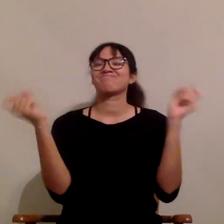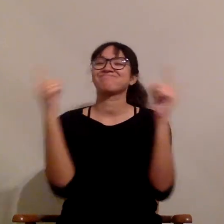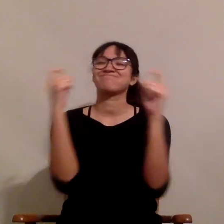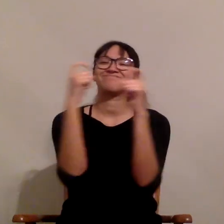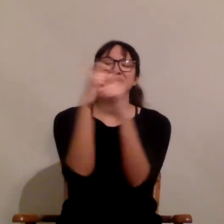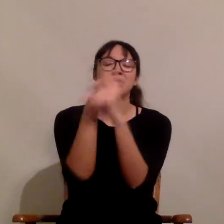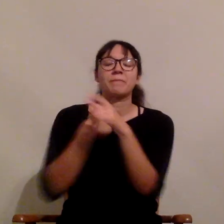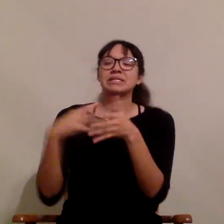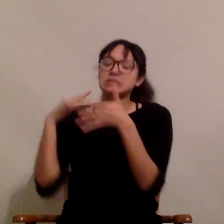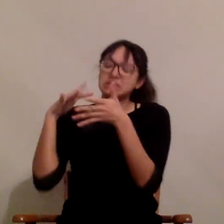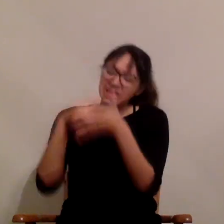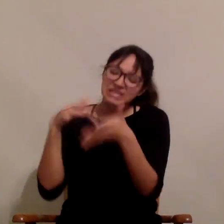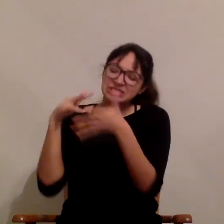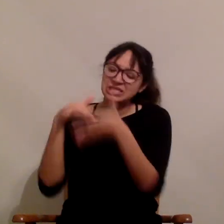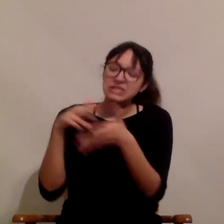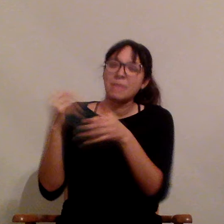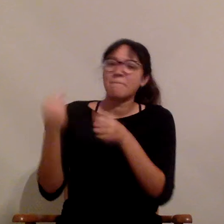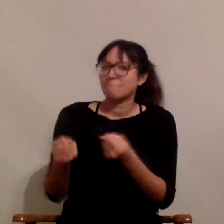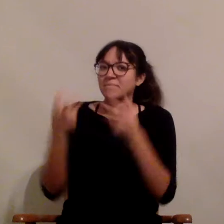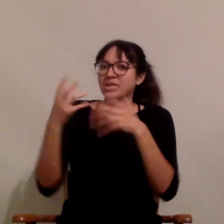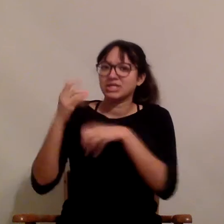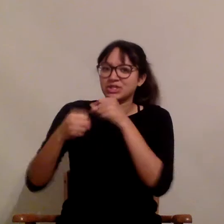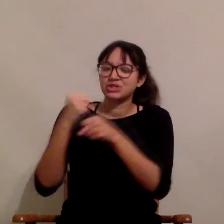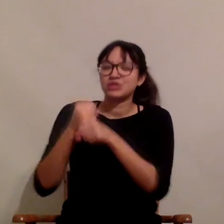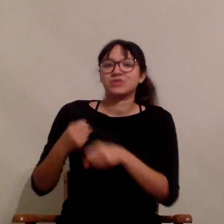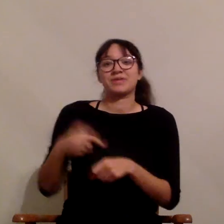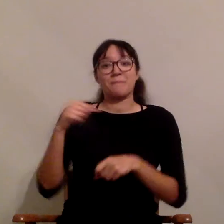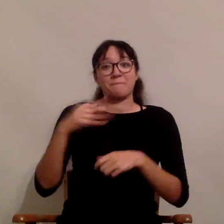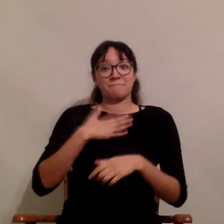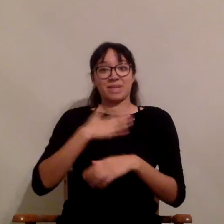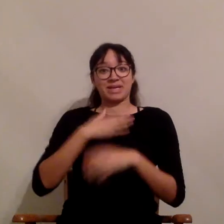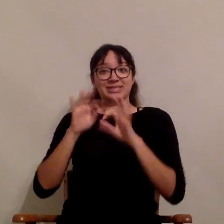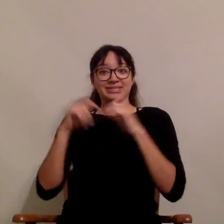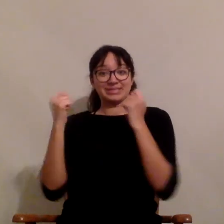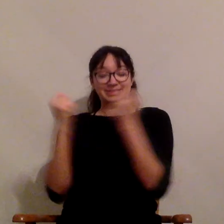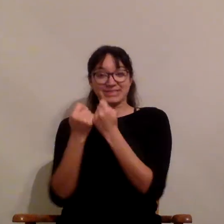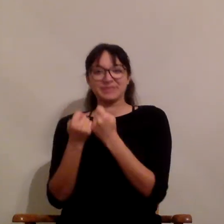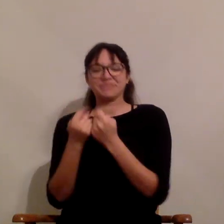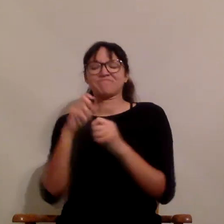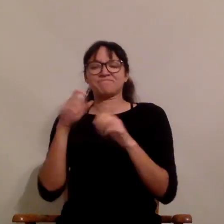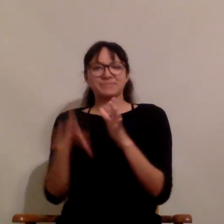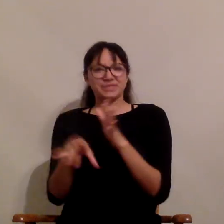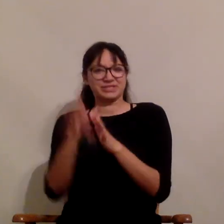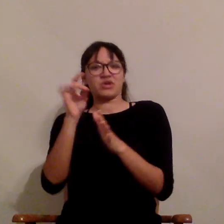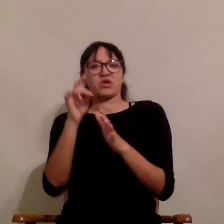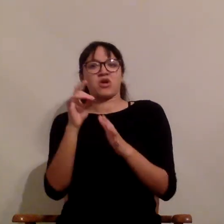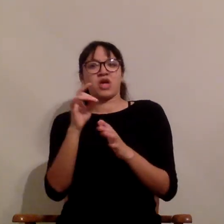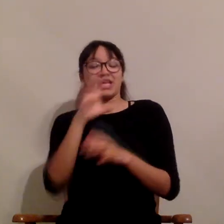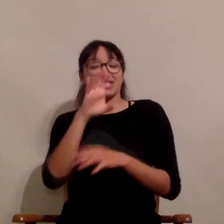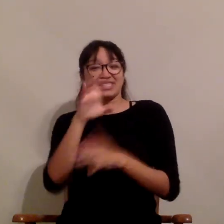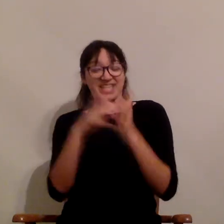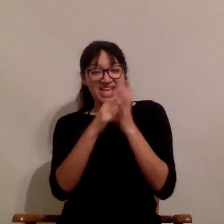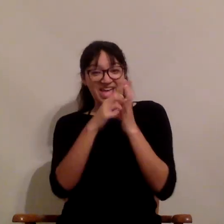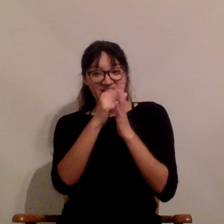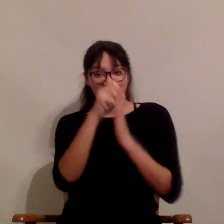discovered recently was that cancer cells are able to communicate with each other and coordinate their movement based on